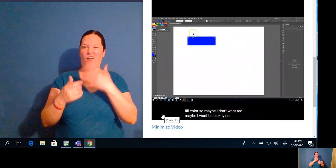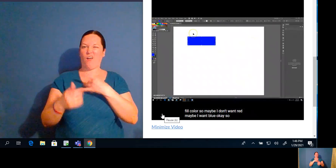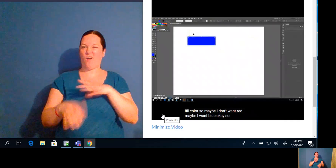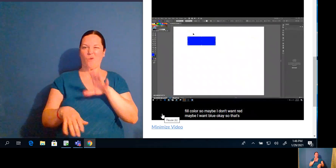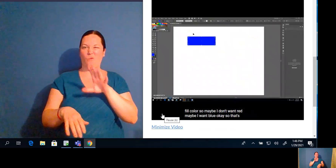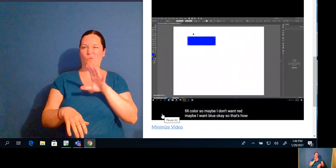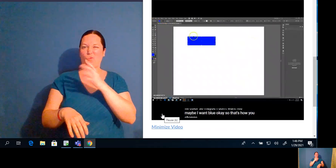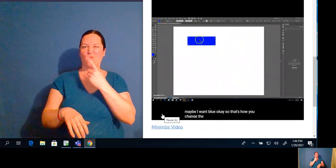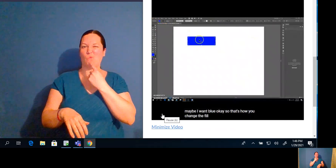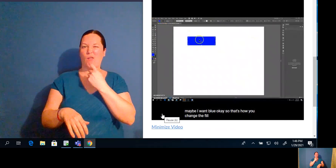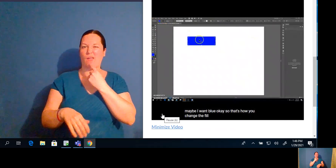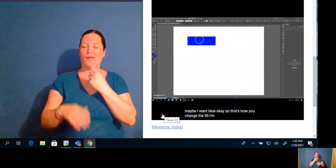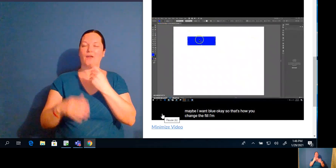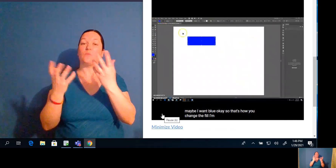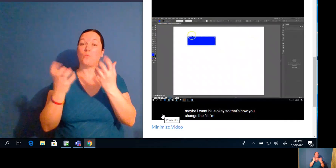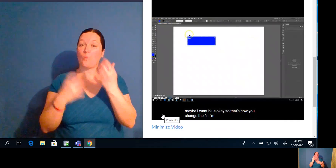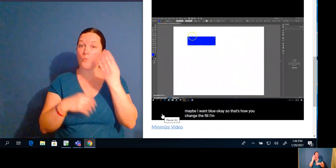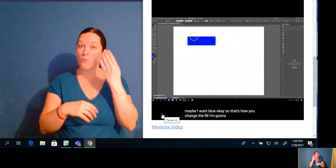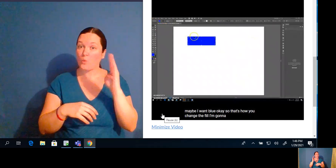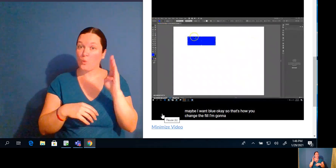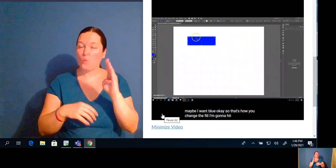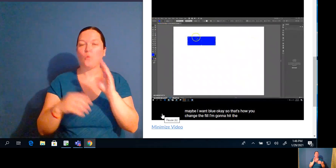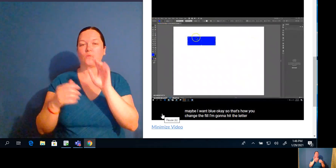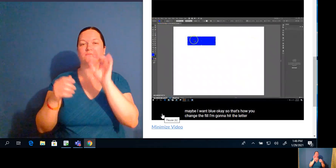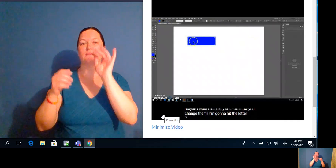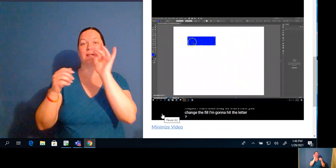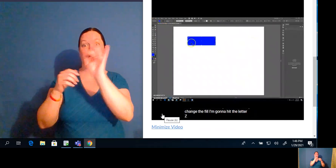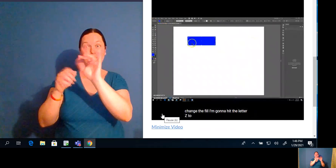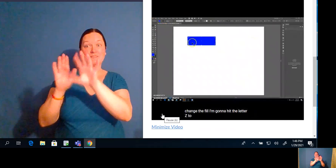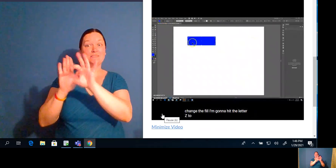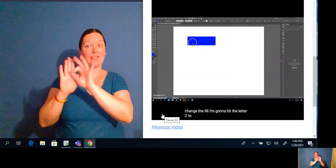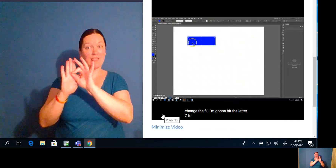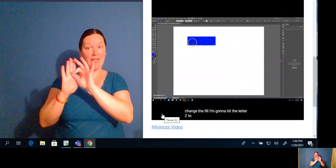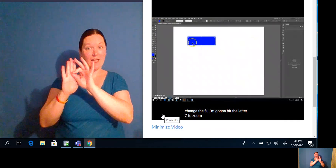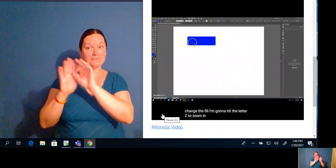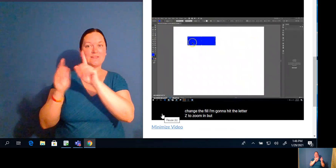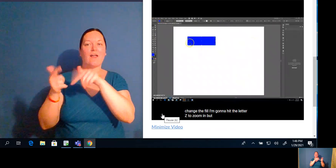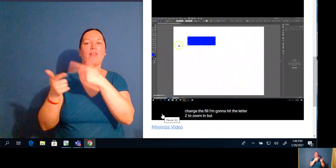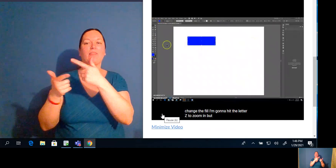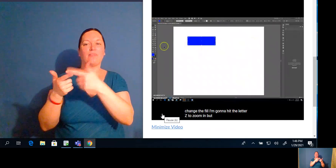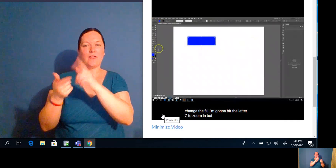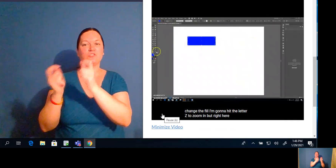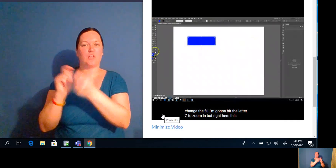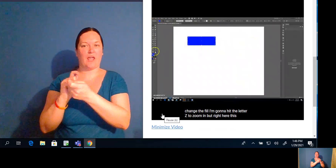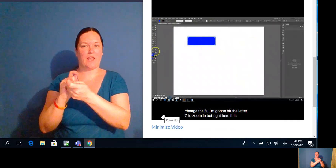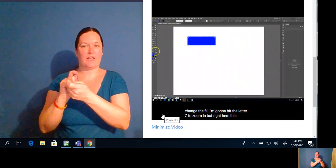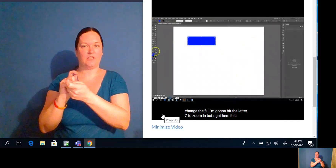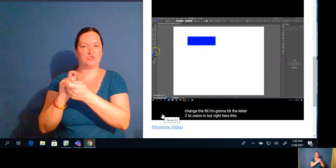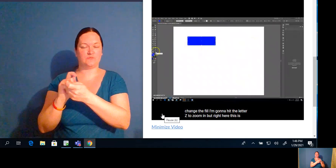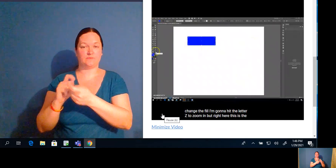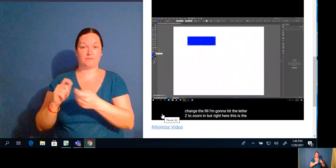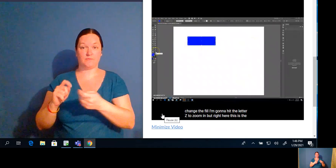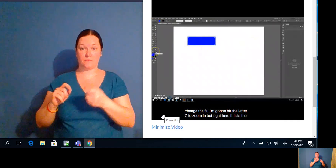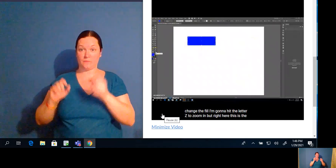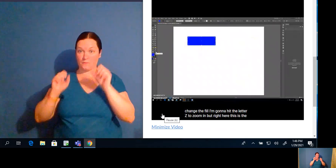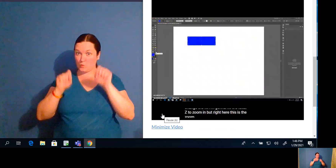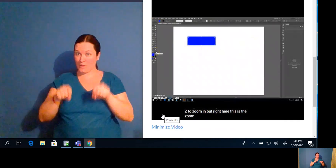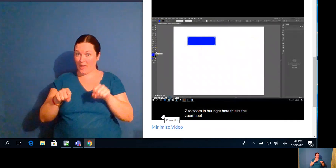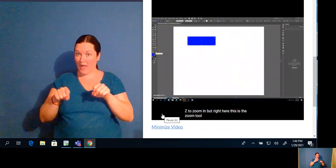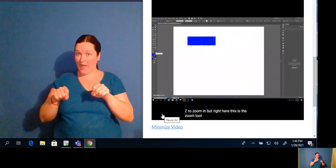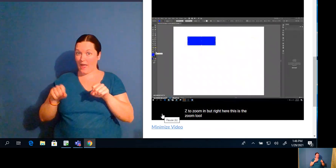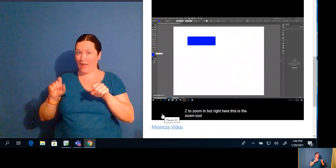blue. Okay, so that's how you change the fill. I'm going to hit the letter Z to zoom in. But right here, this